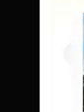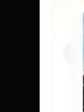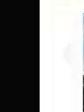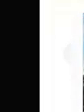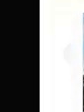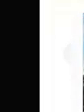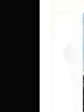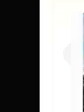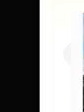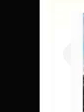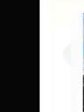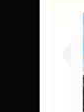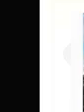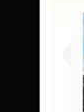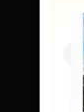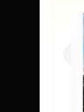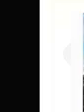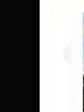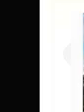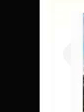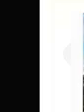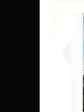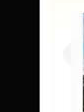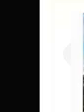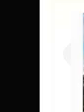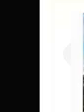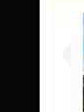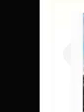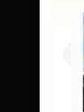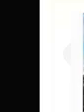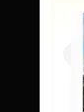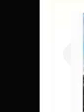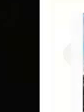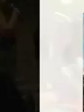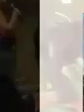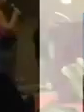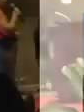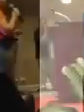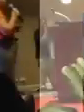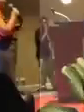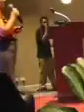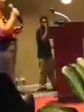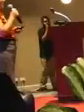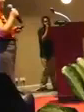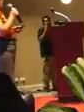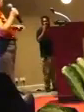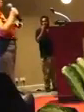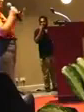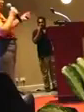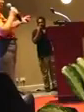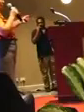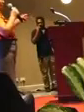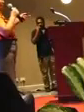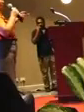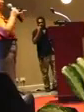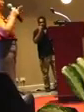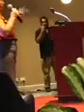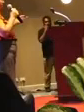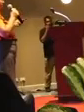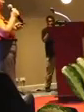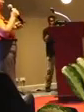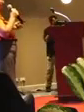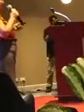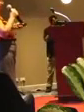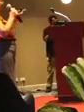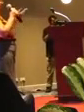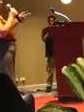presented, especially for those of us who are not in the salary and wage bracket, when you go to the